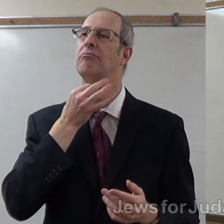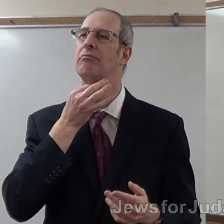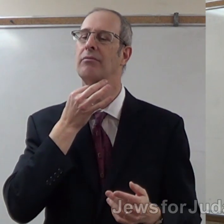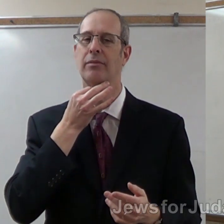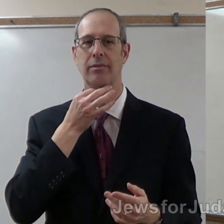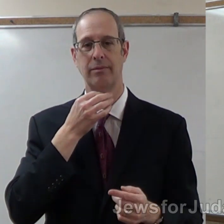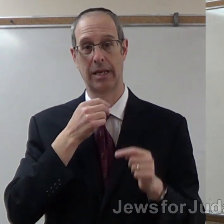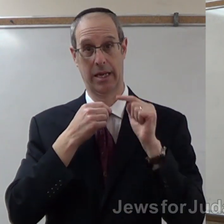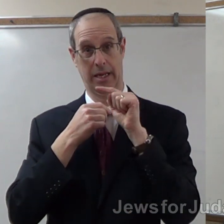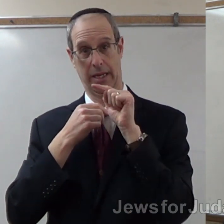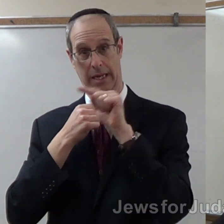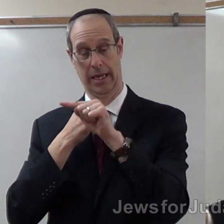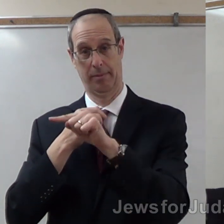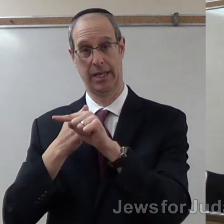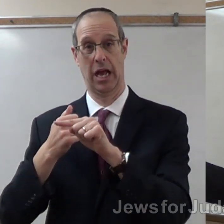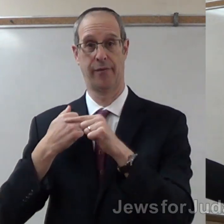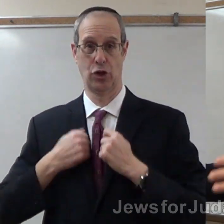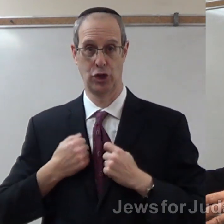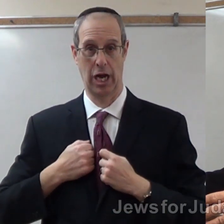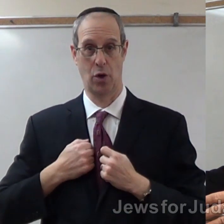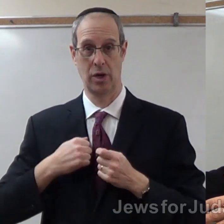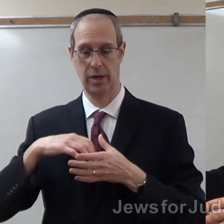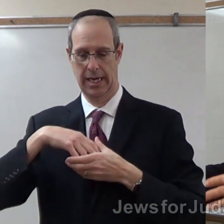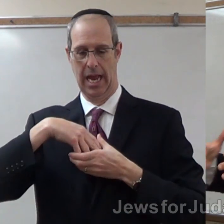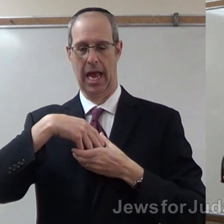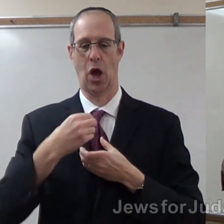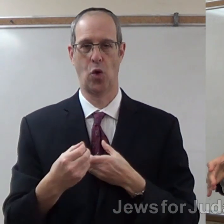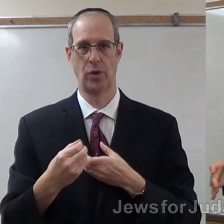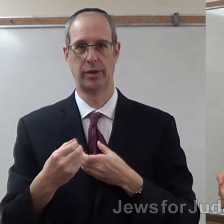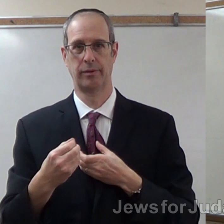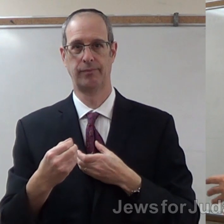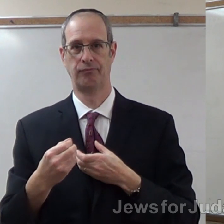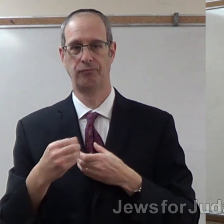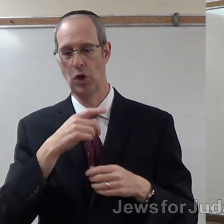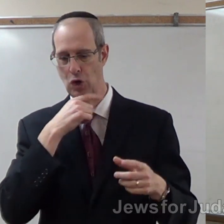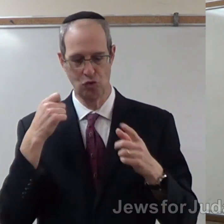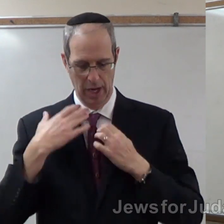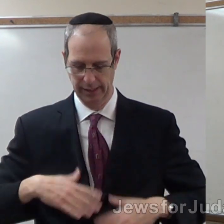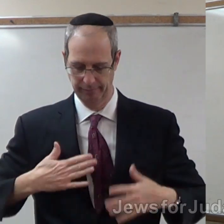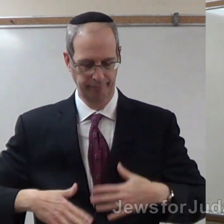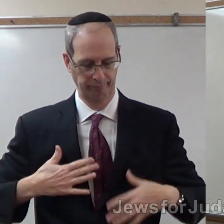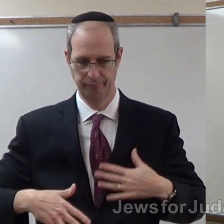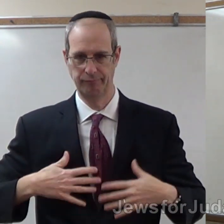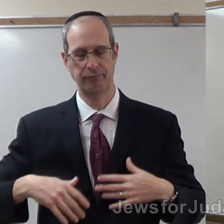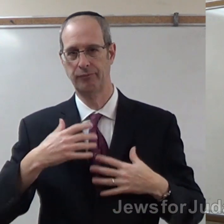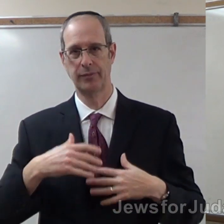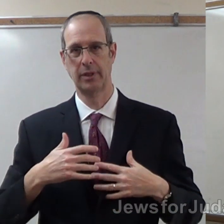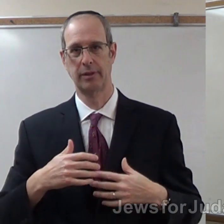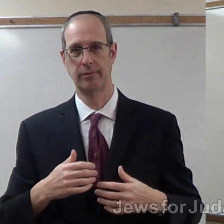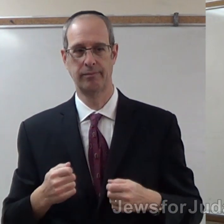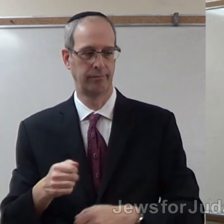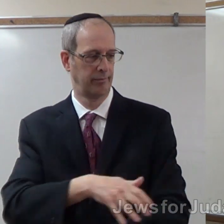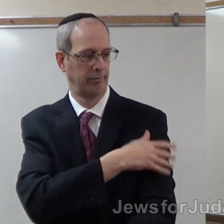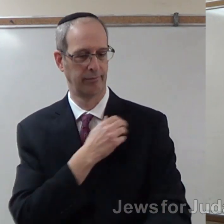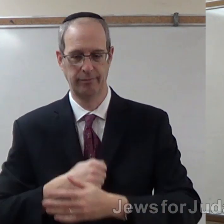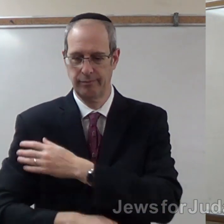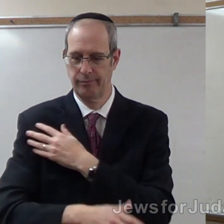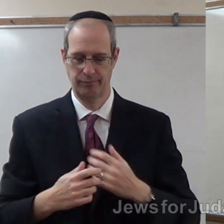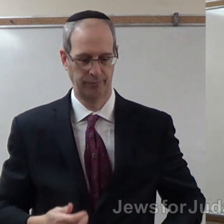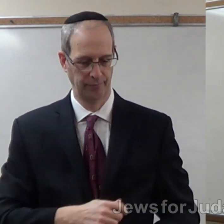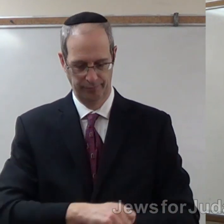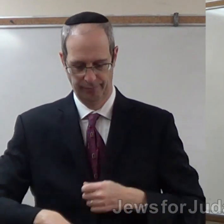Hillel was in the shower. He gets out. He dries himself. He puts on a